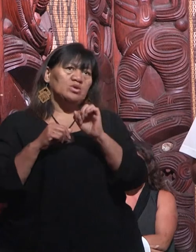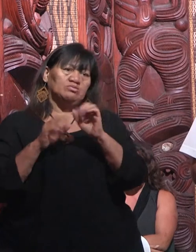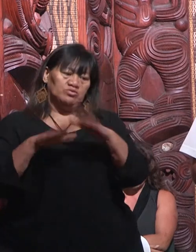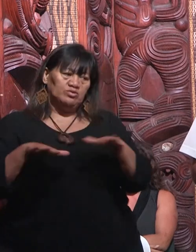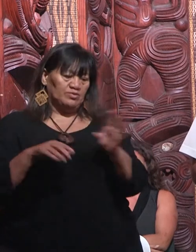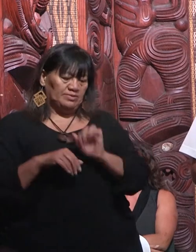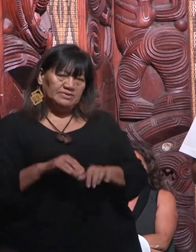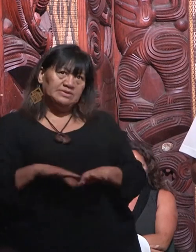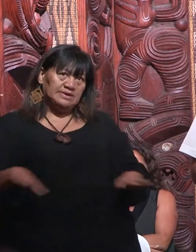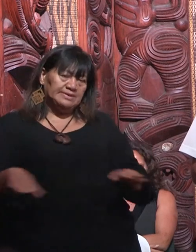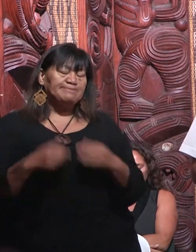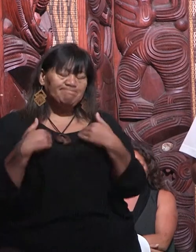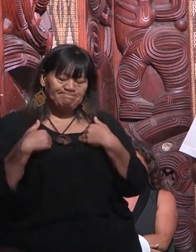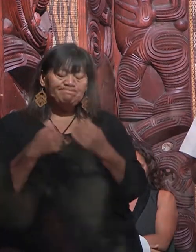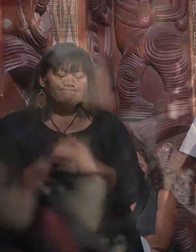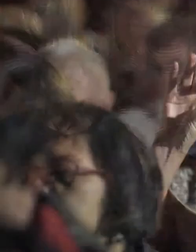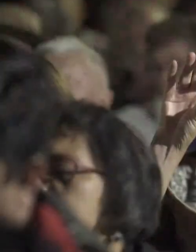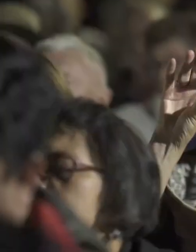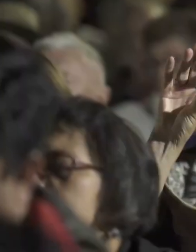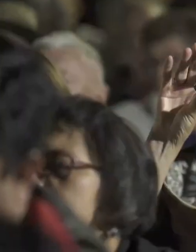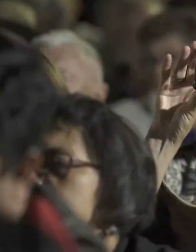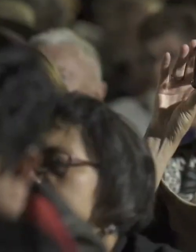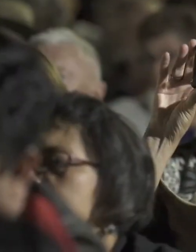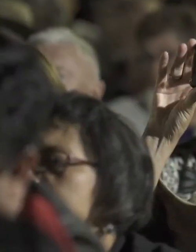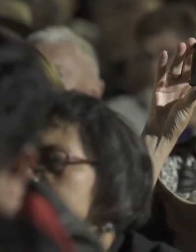nei. I te atua,